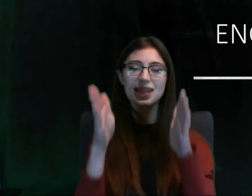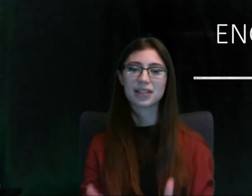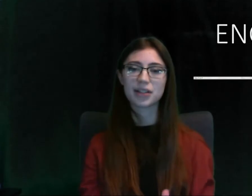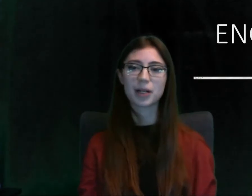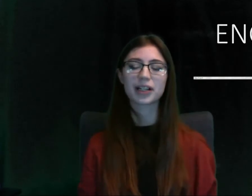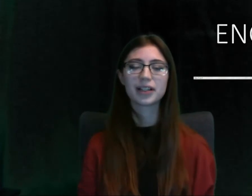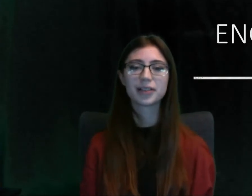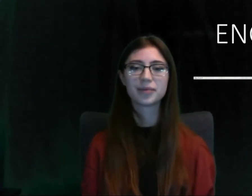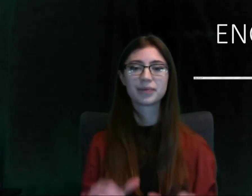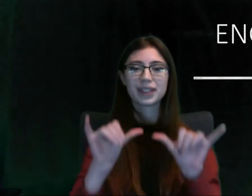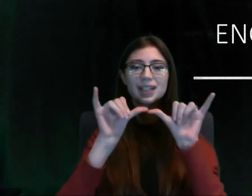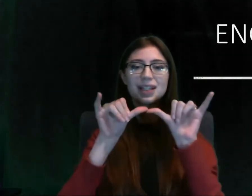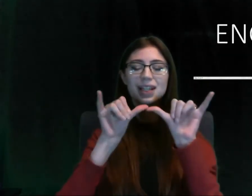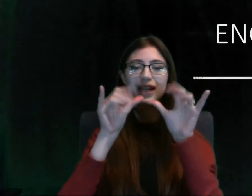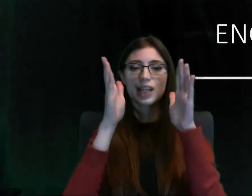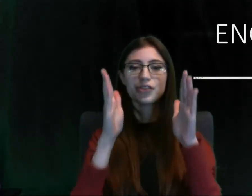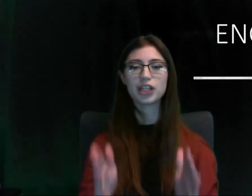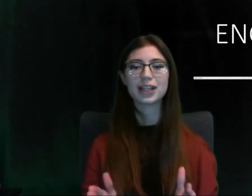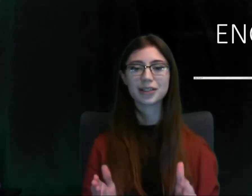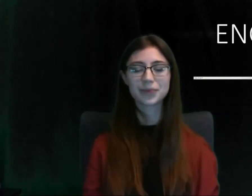agent marker. Engineer,